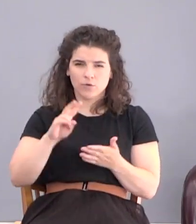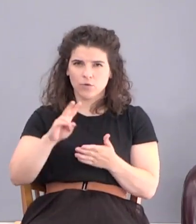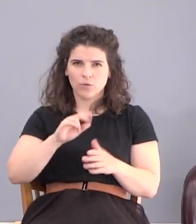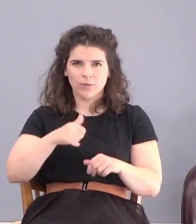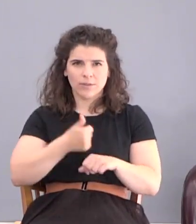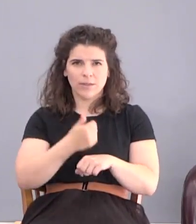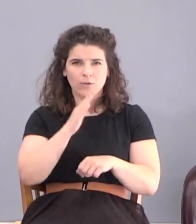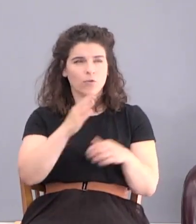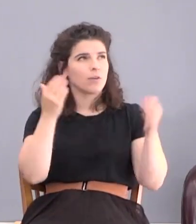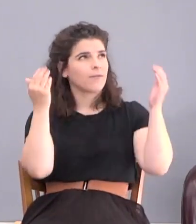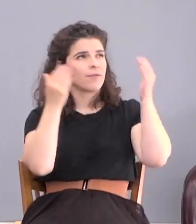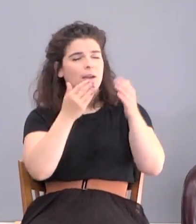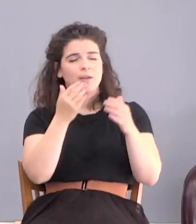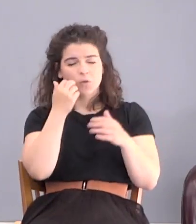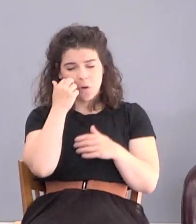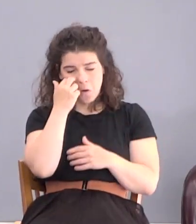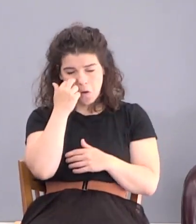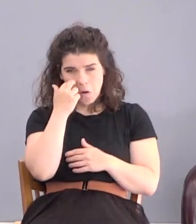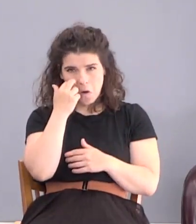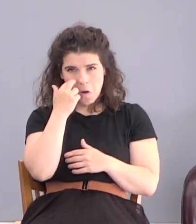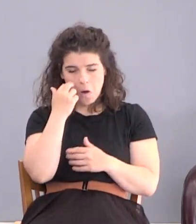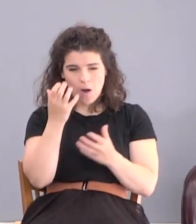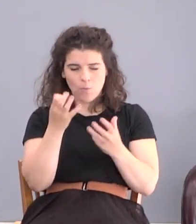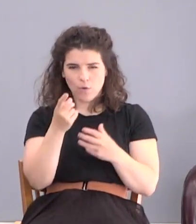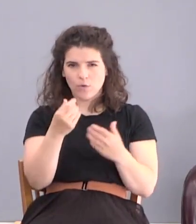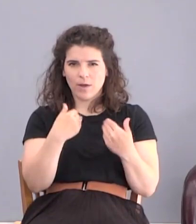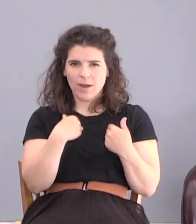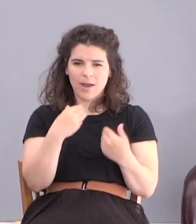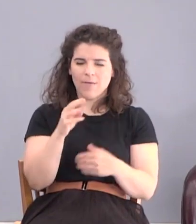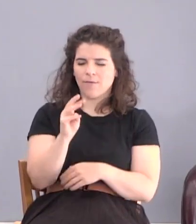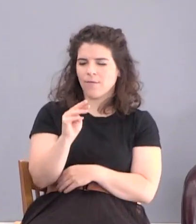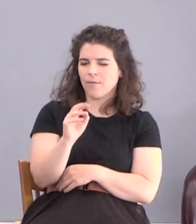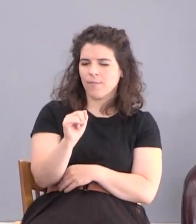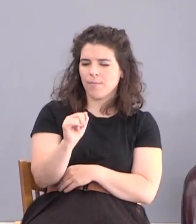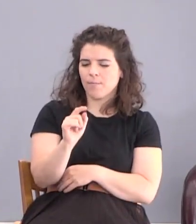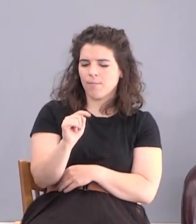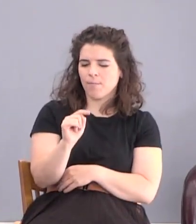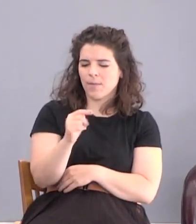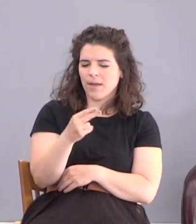your affection. I want you to grab Matthew chapter 16.